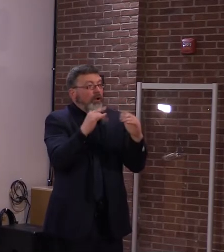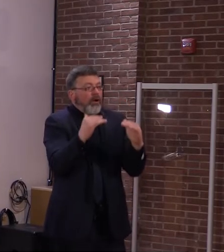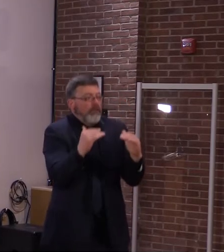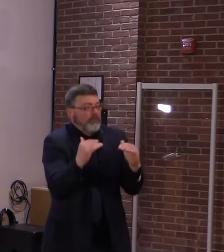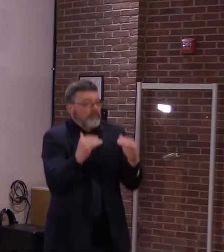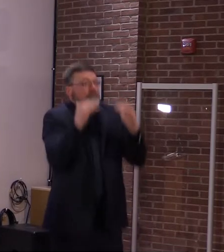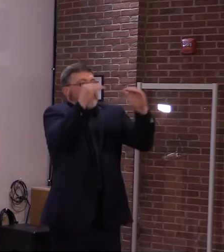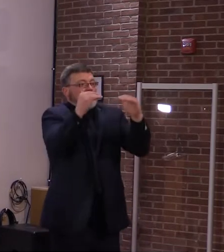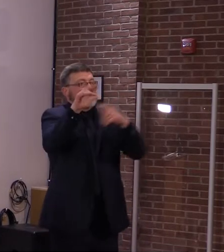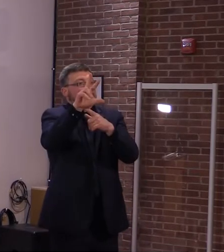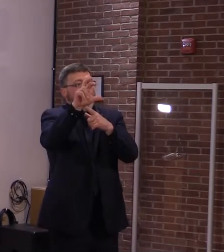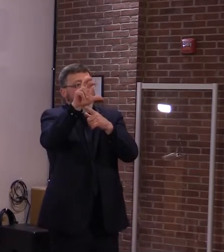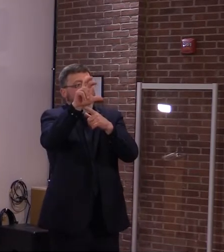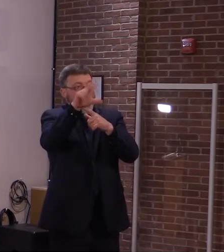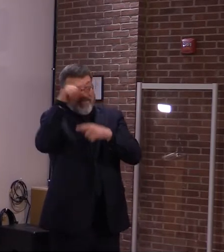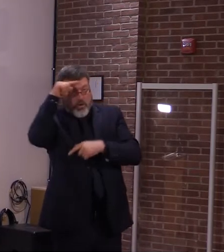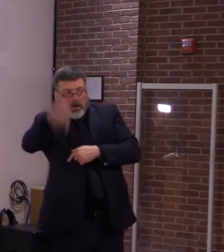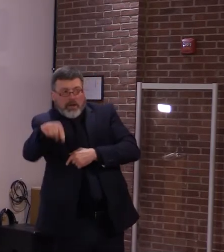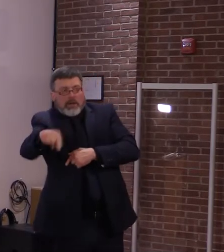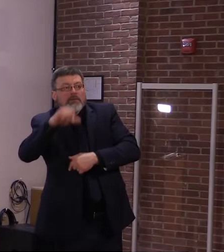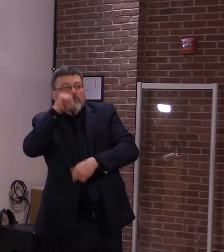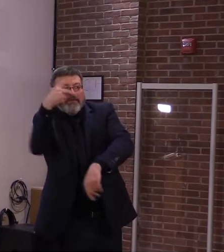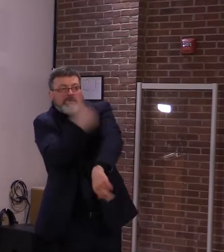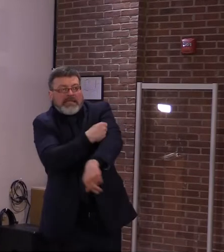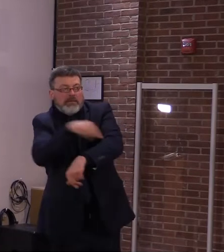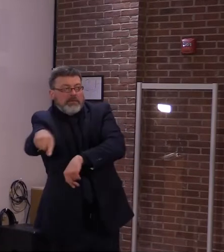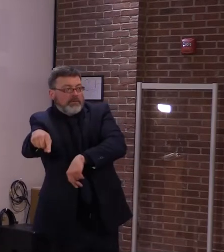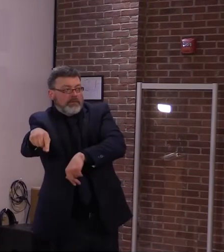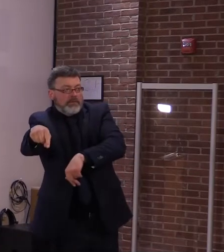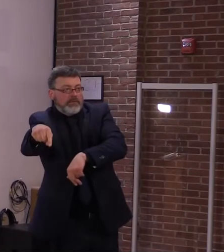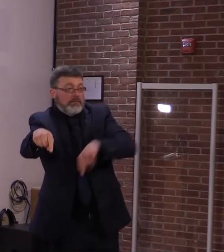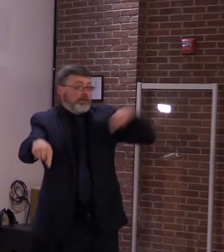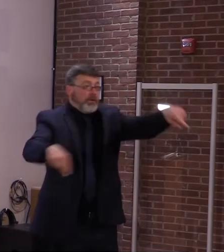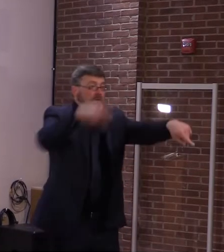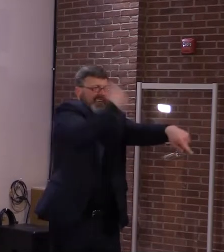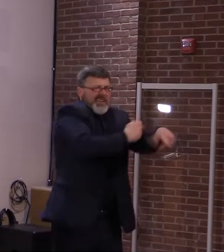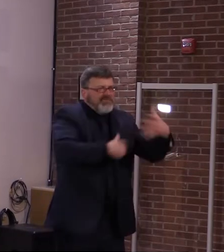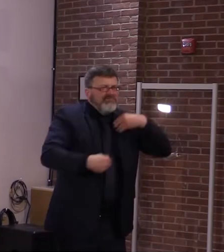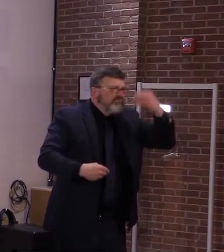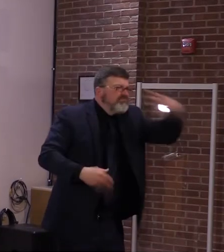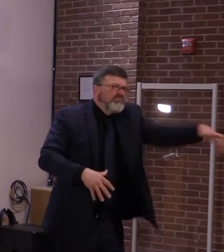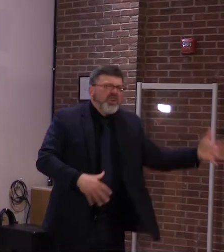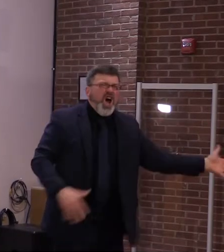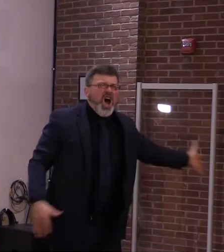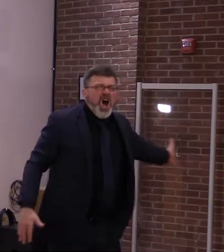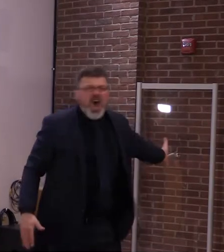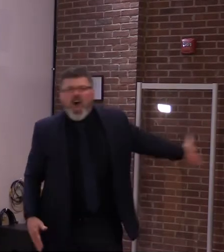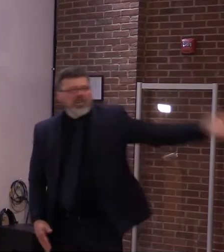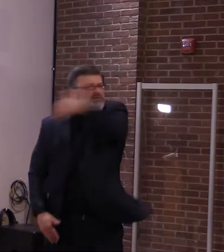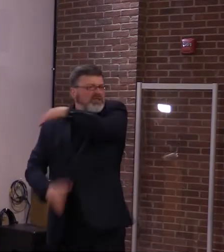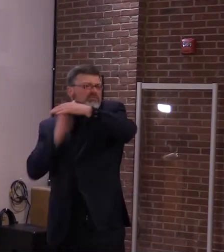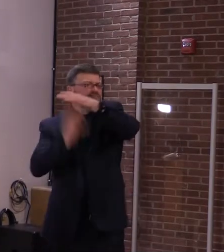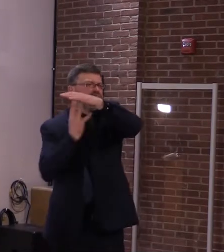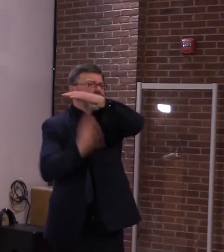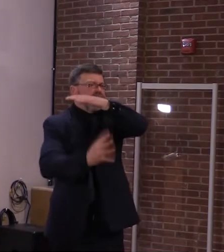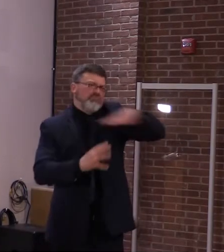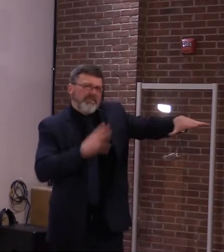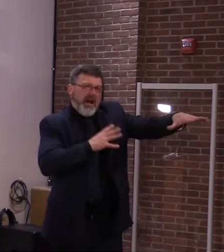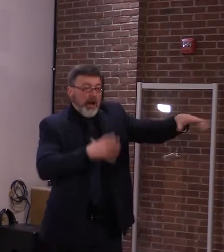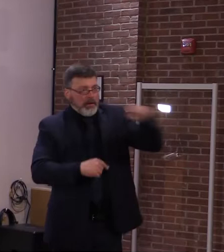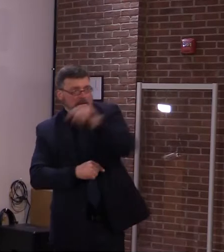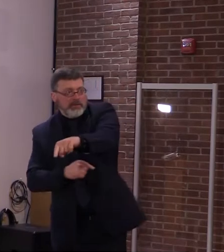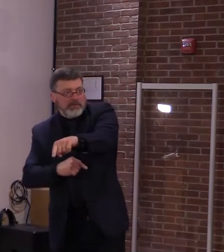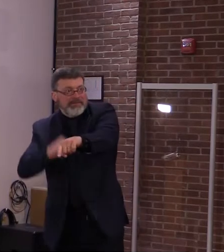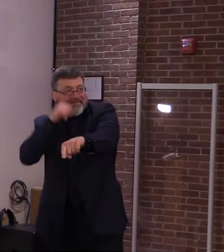that category is what we'll adhere to. But the point is, if it's 150, that's